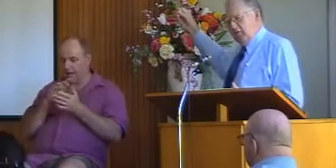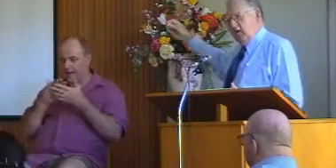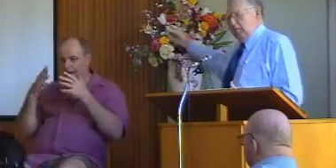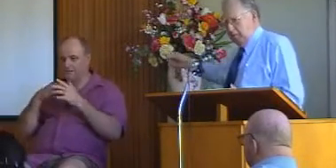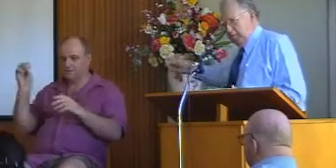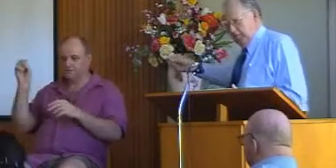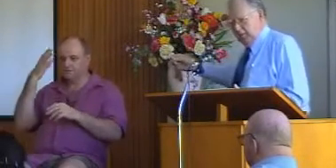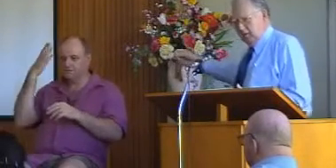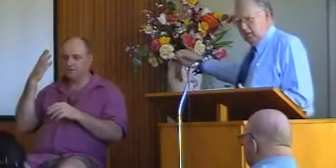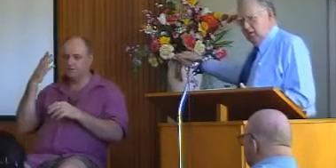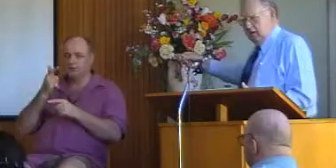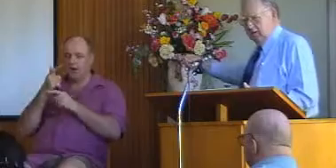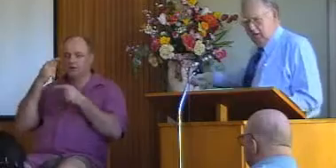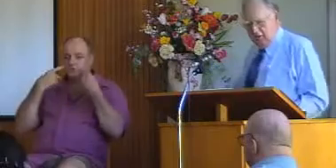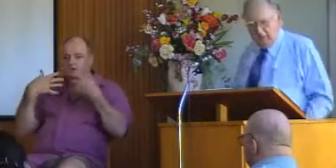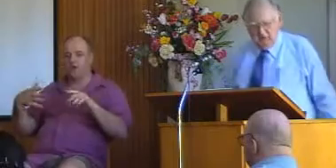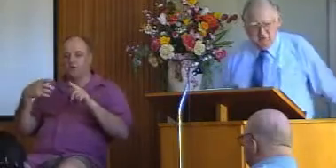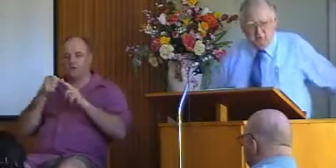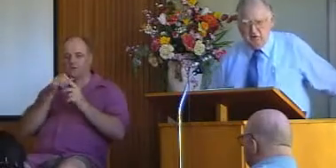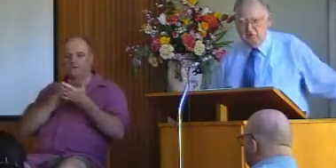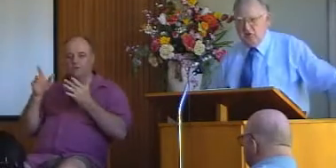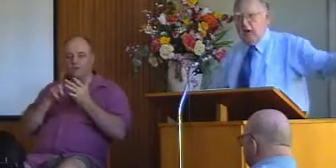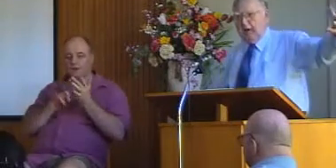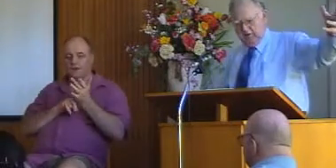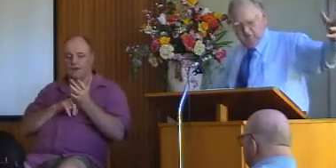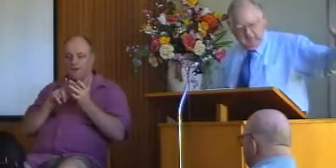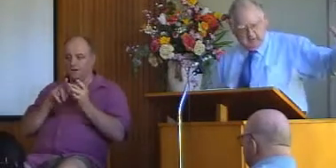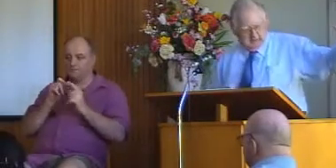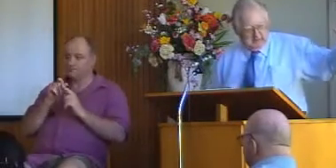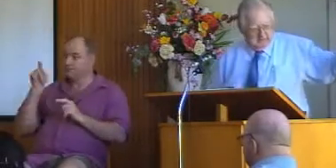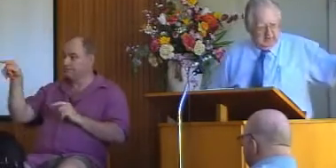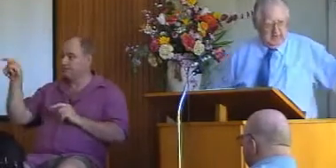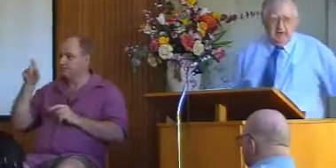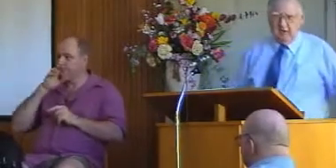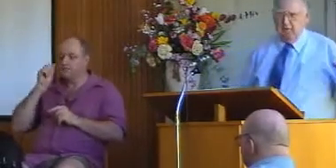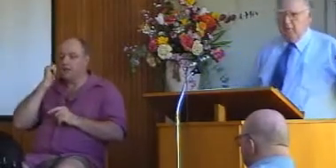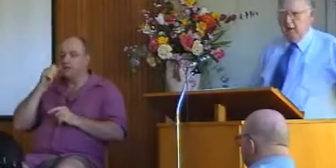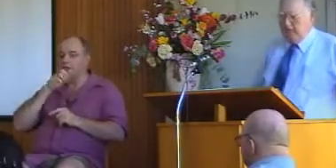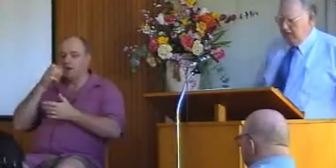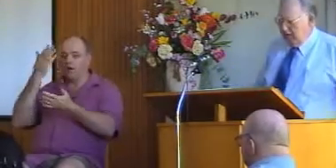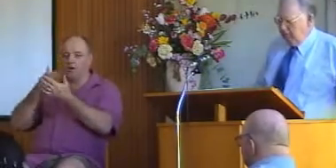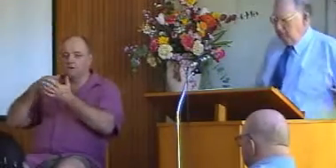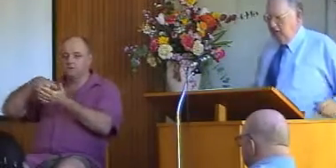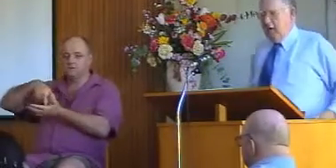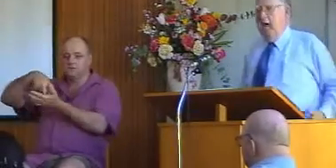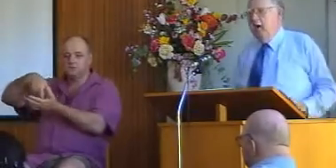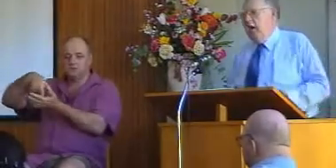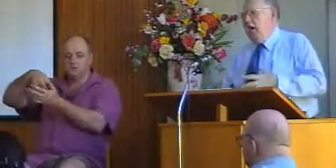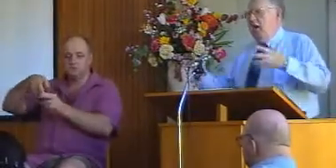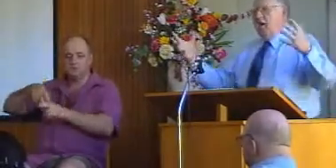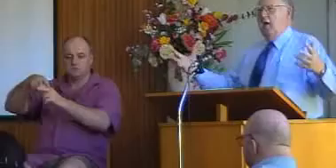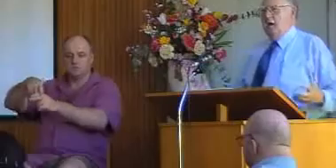got Philip and told him to go and join this chariot. And as he was perhaps going